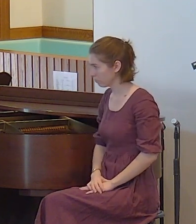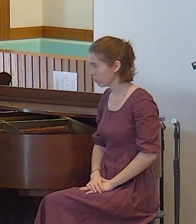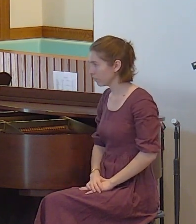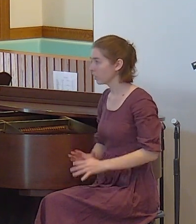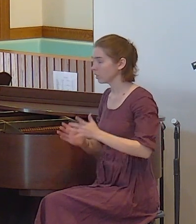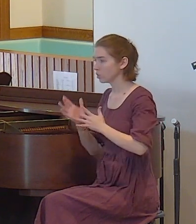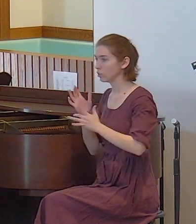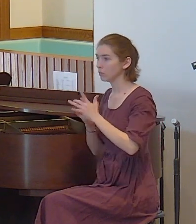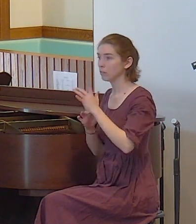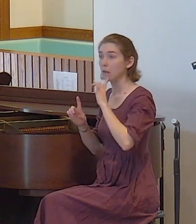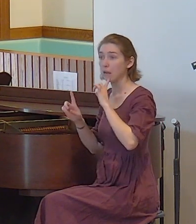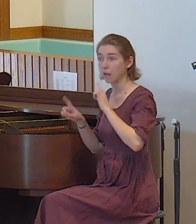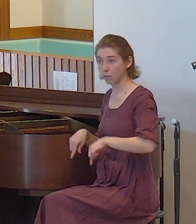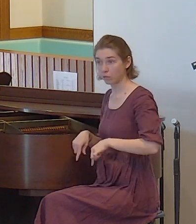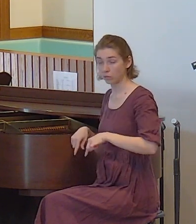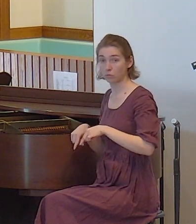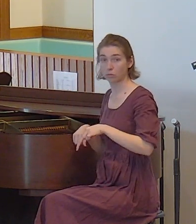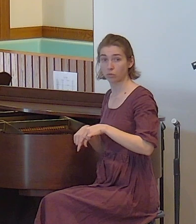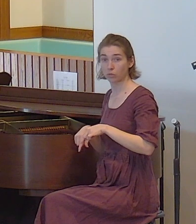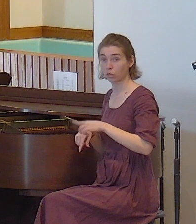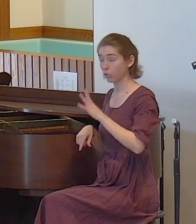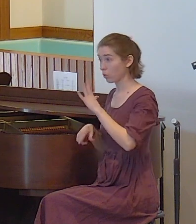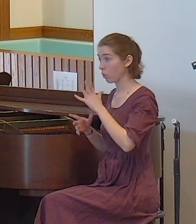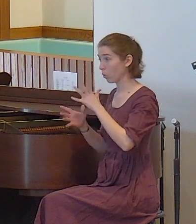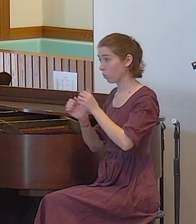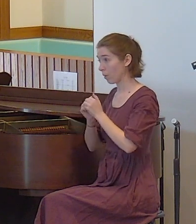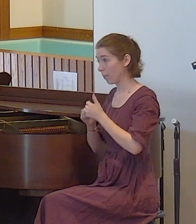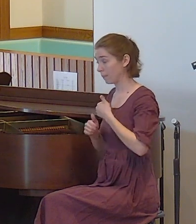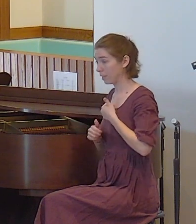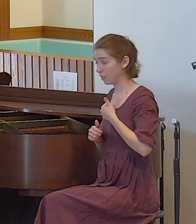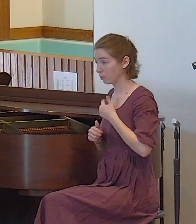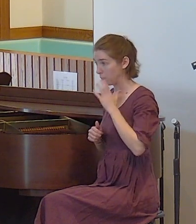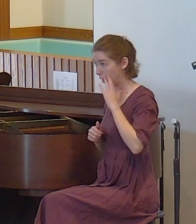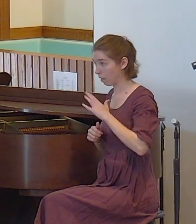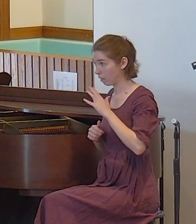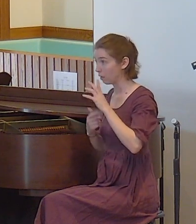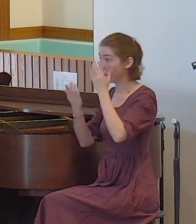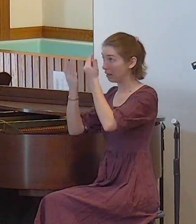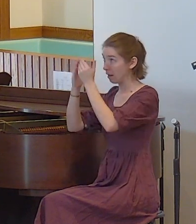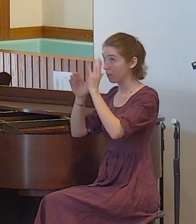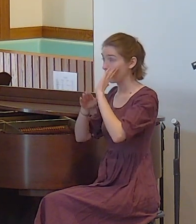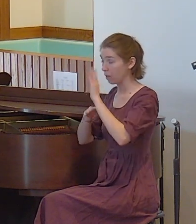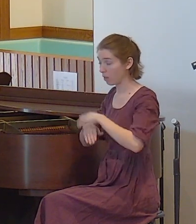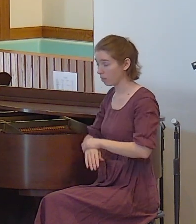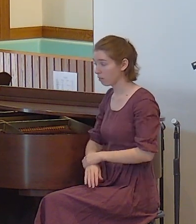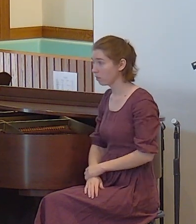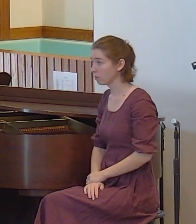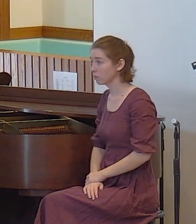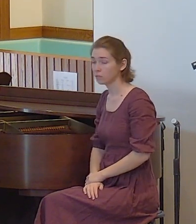And Jesus' response was, you will be with me in paradise.